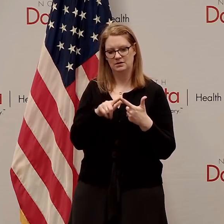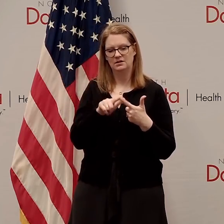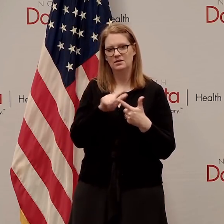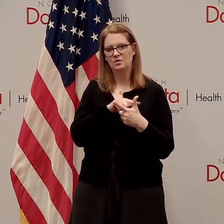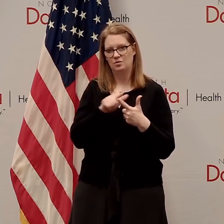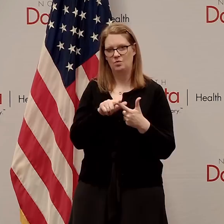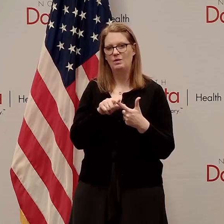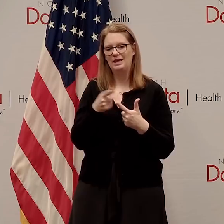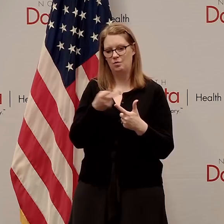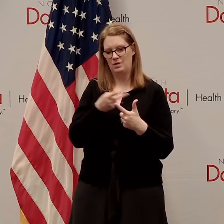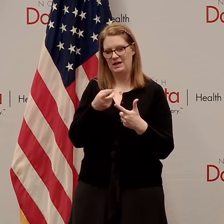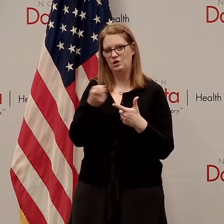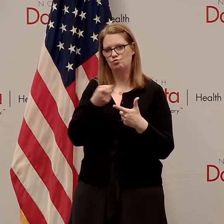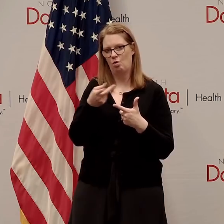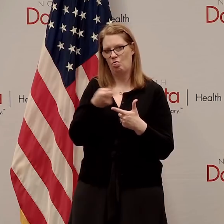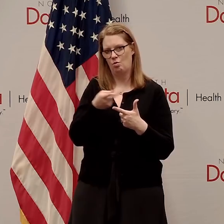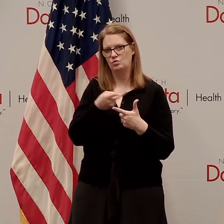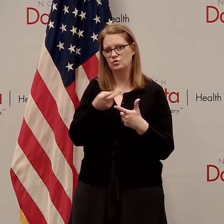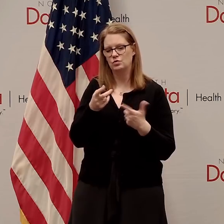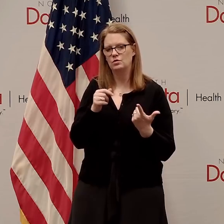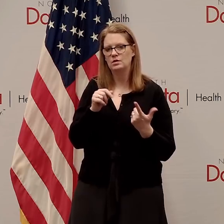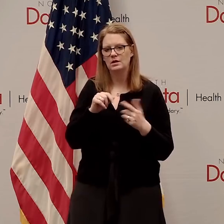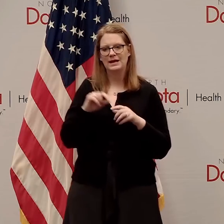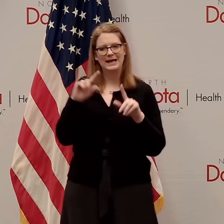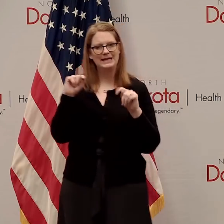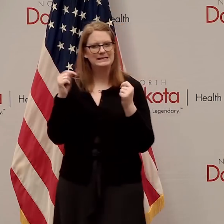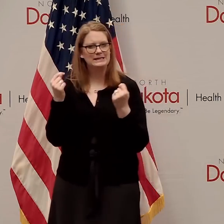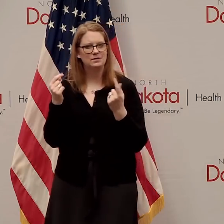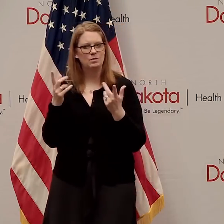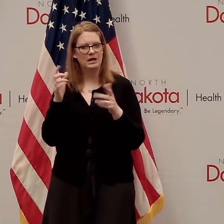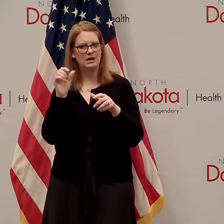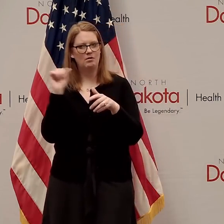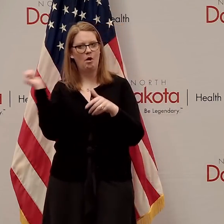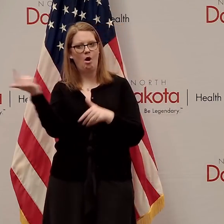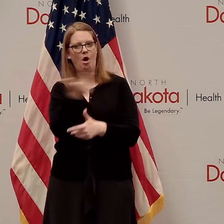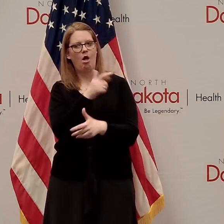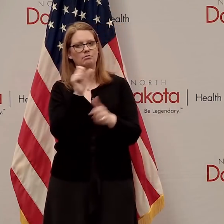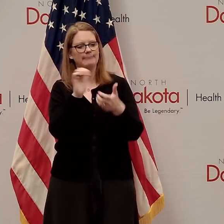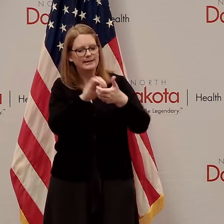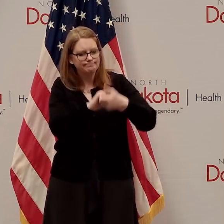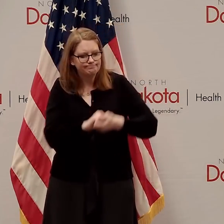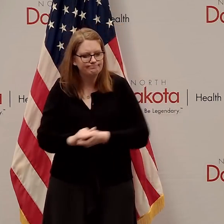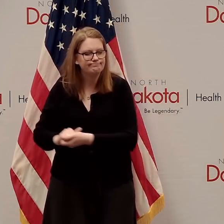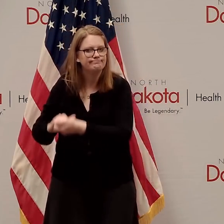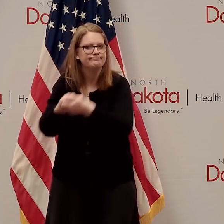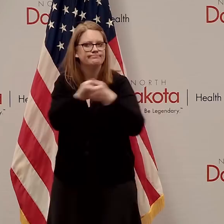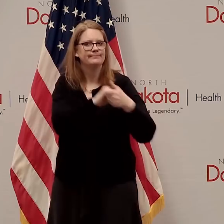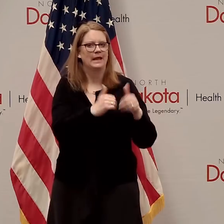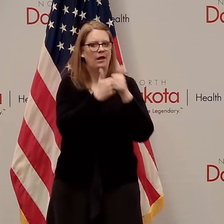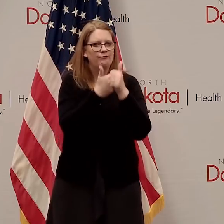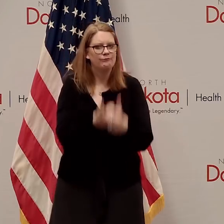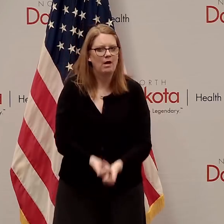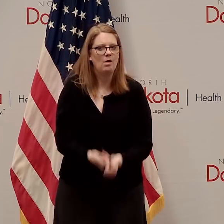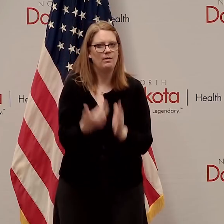again continue to work in teamwork with all of you to make sure that we're following the